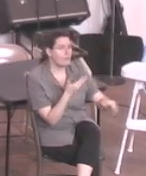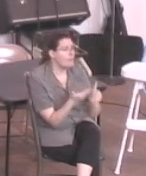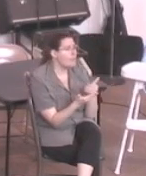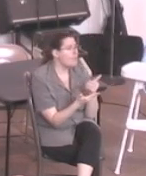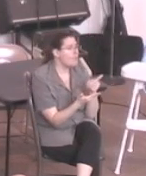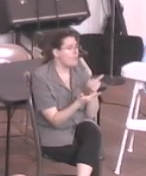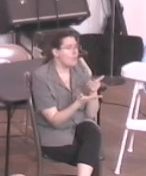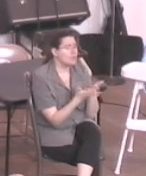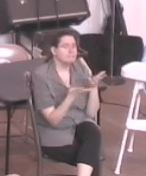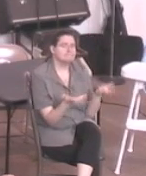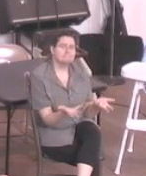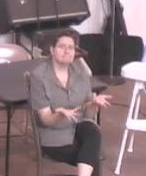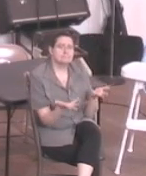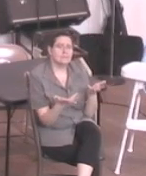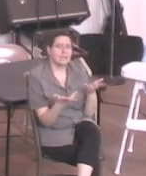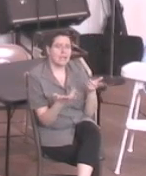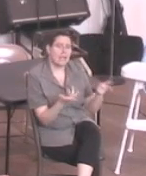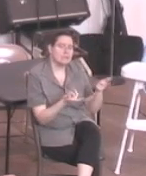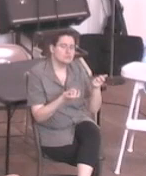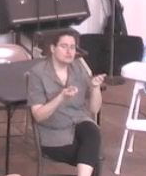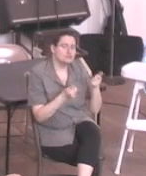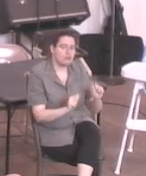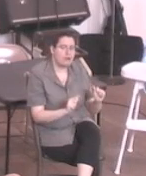he was trying to